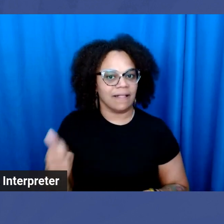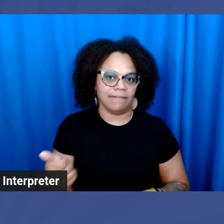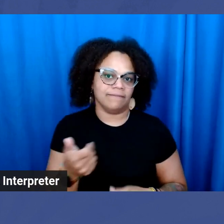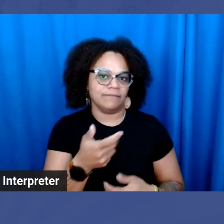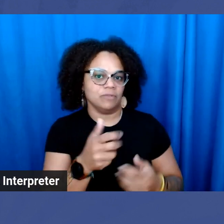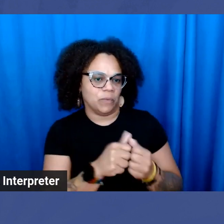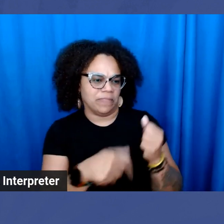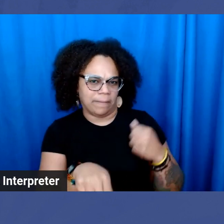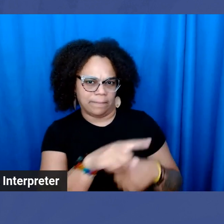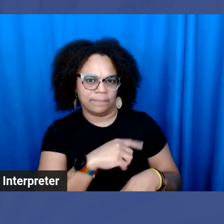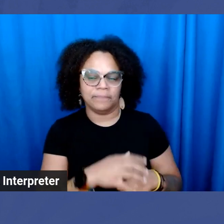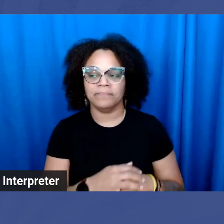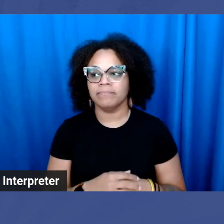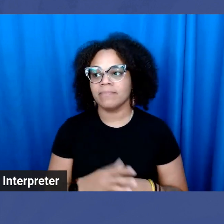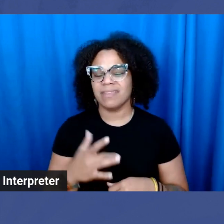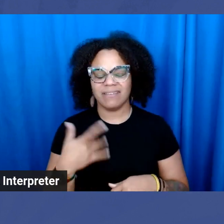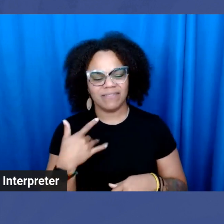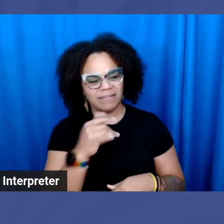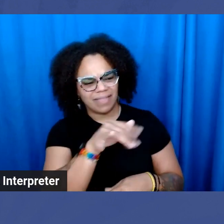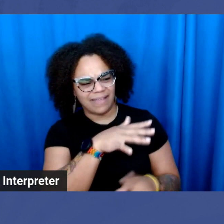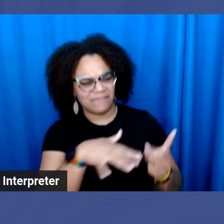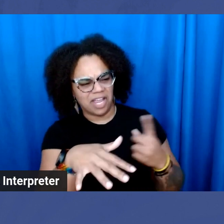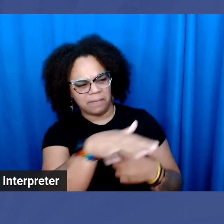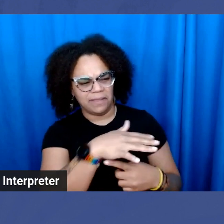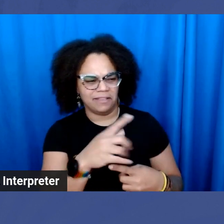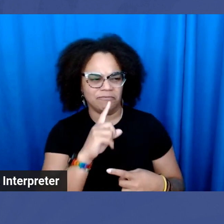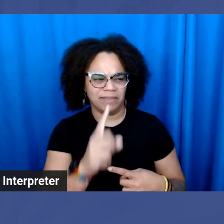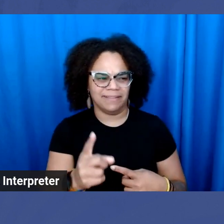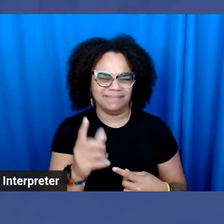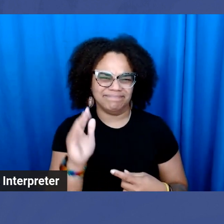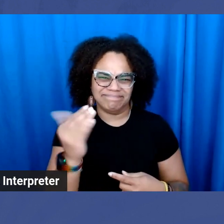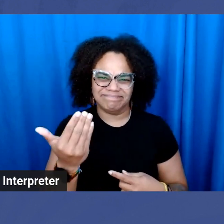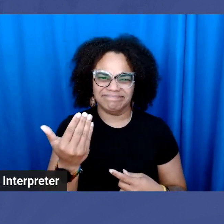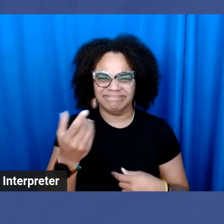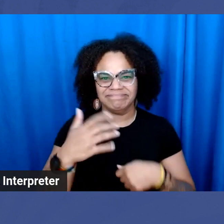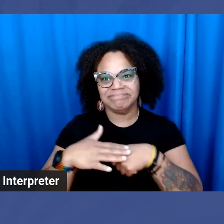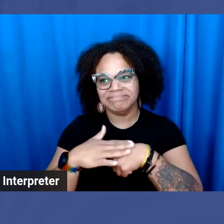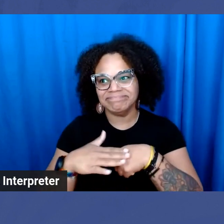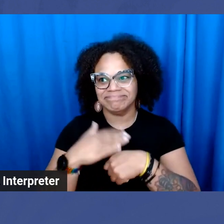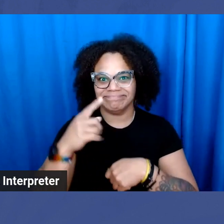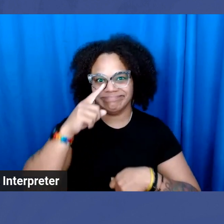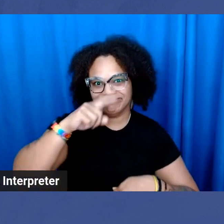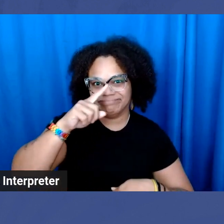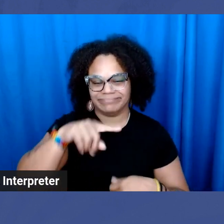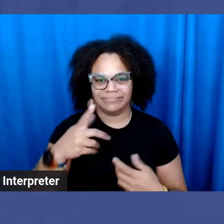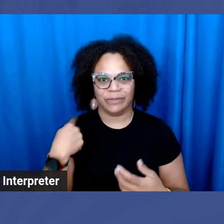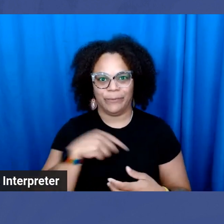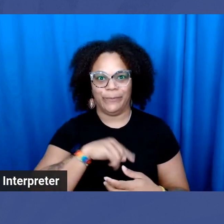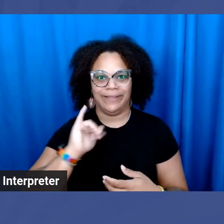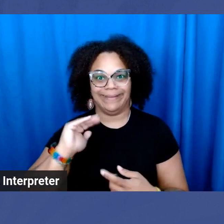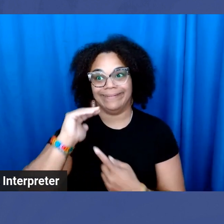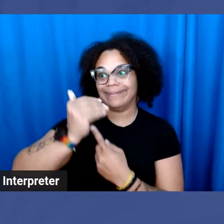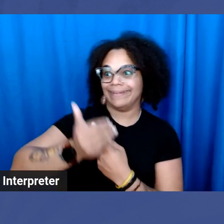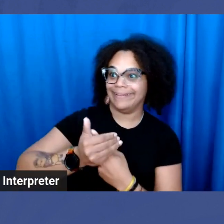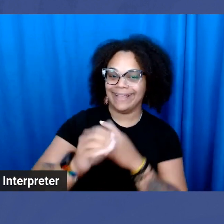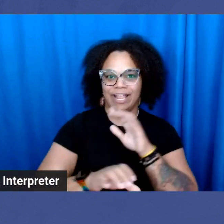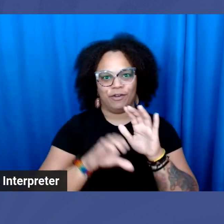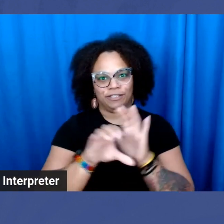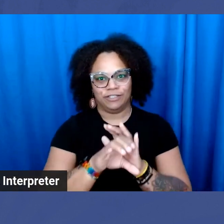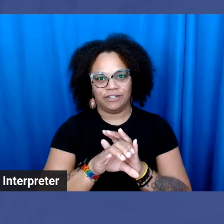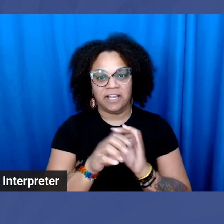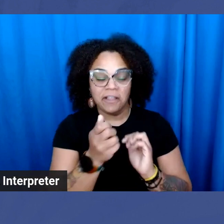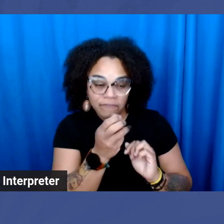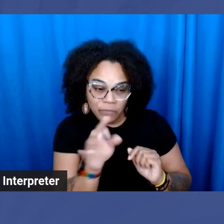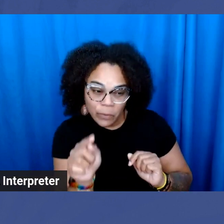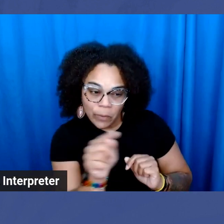the environment was sort of superficial, and we were playing these characters. There were only a few people who I felt like I could be more of who